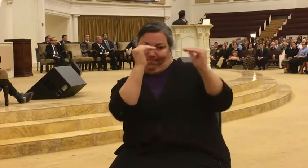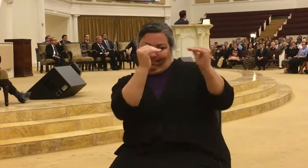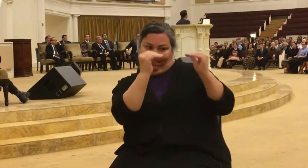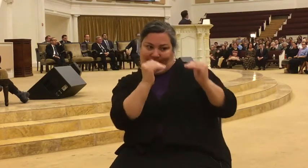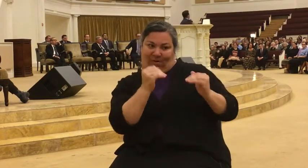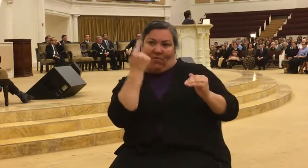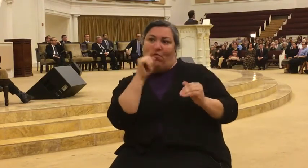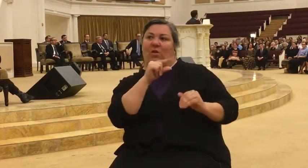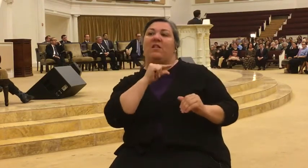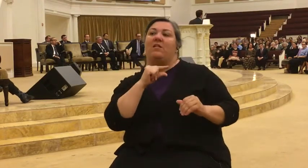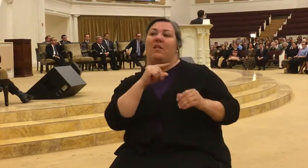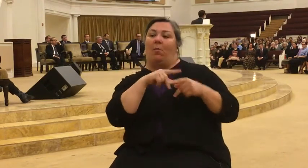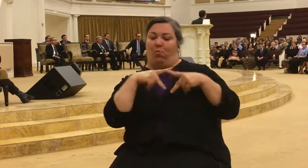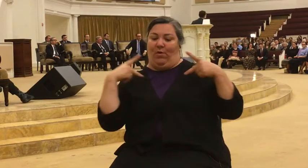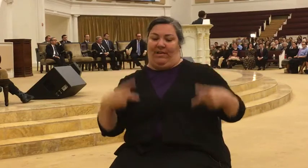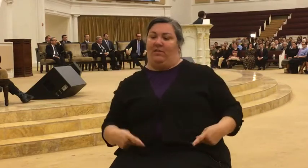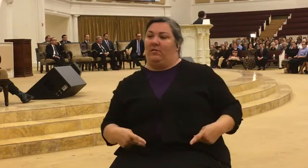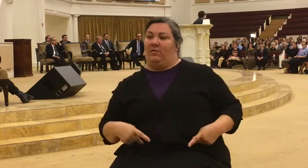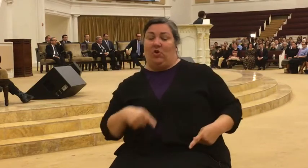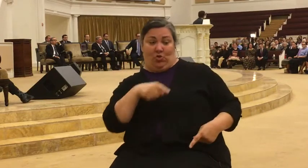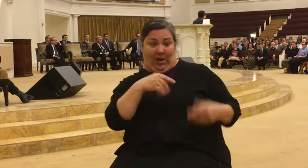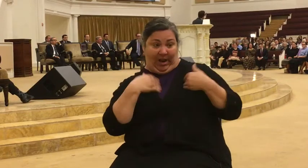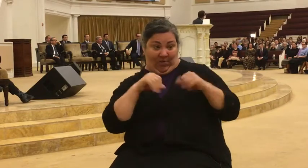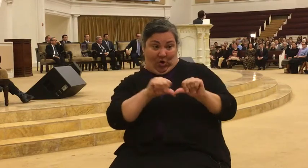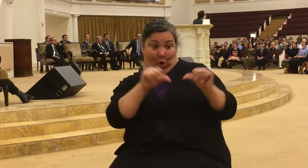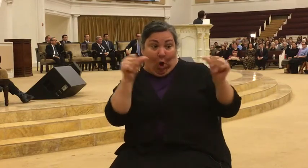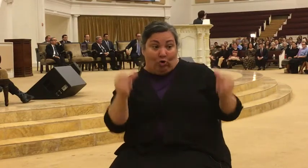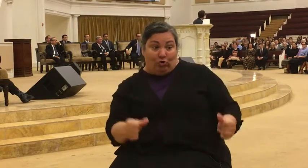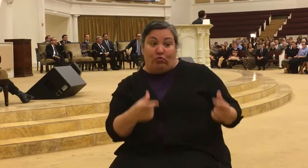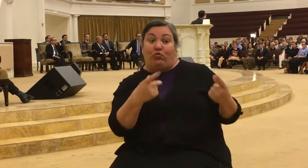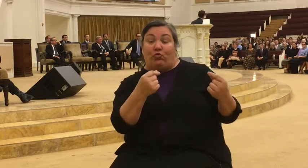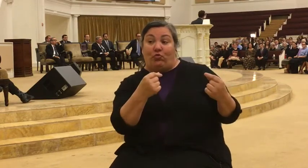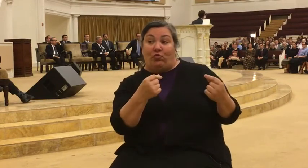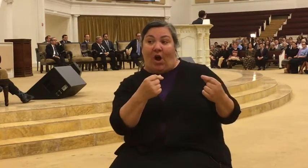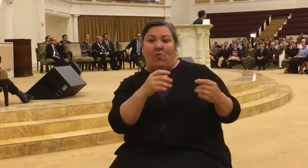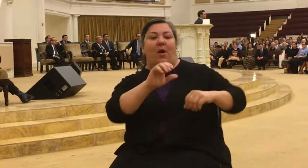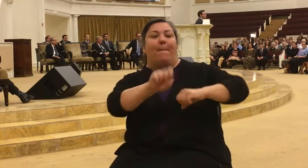altar, when you have a sacrifice, I want you to tie it down.